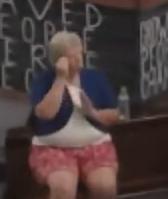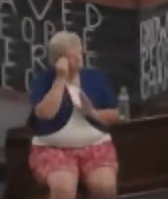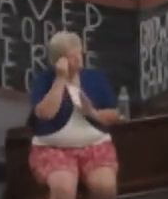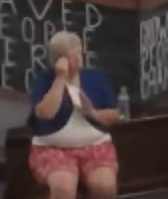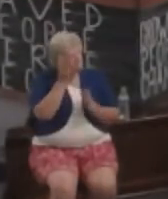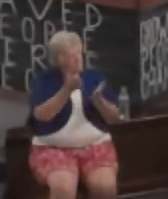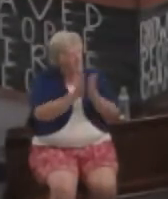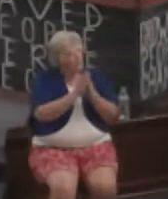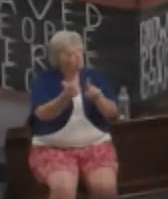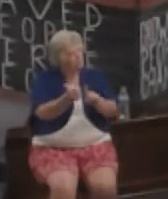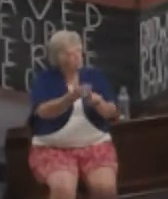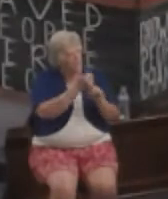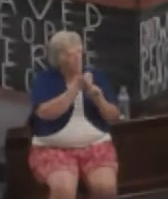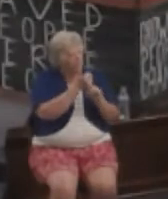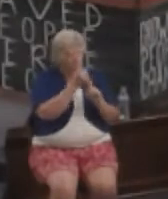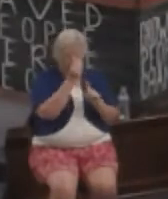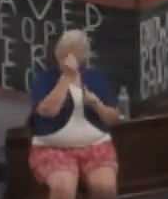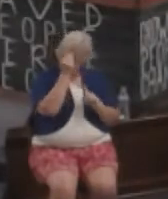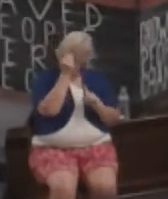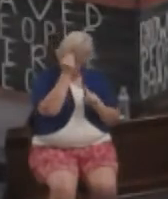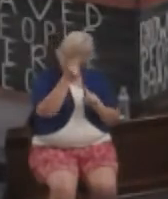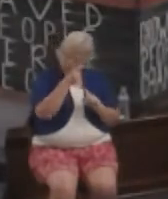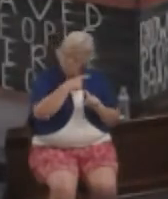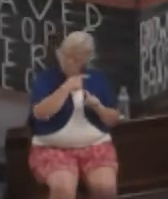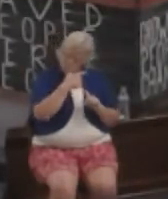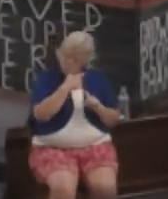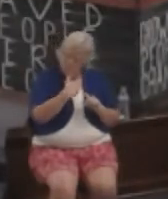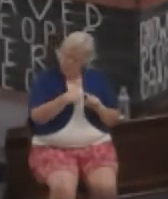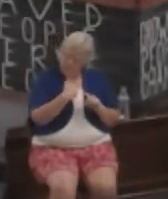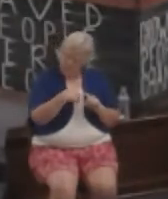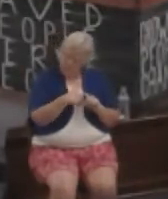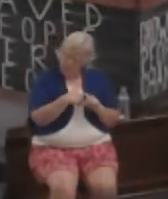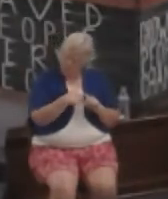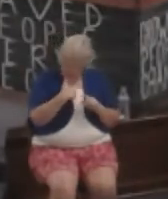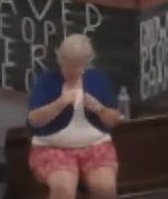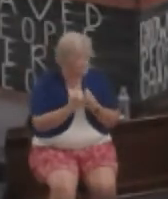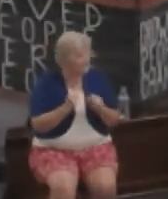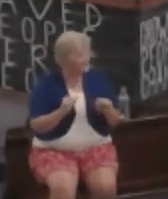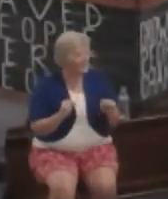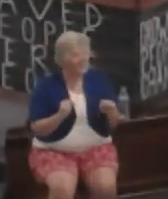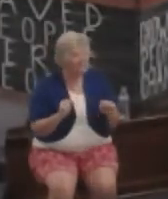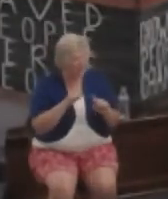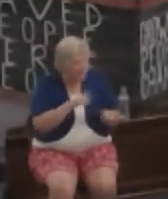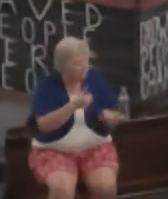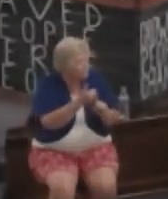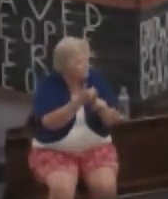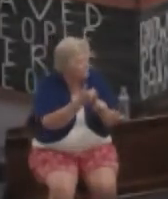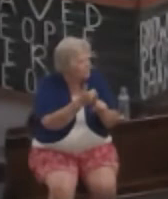Ask yourself that question in your head and then answer it. Who am I? I am saved.